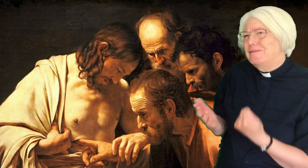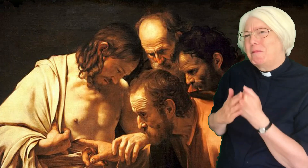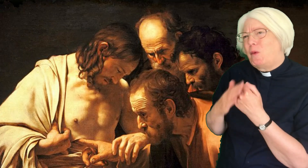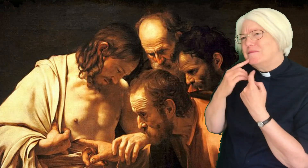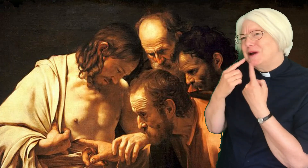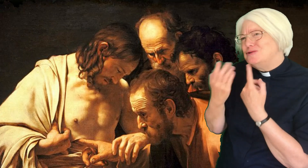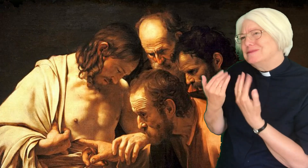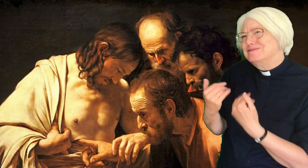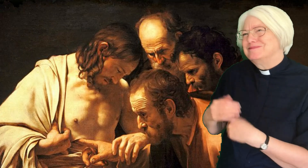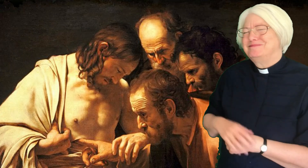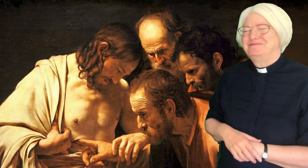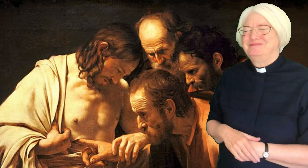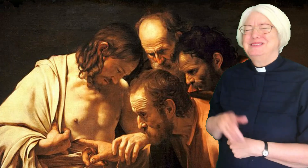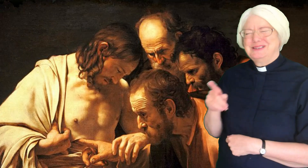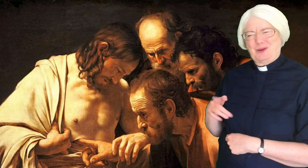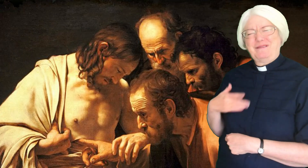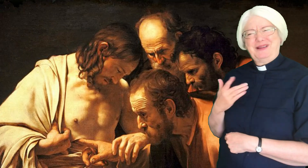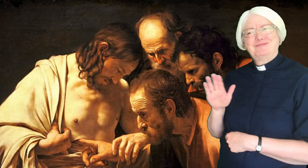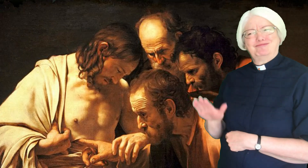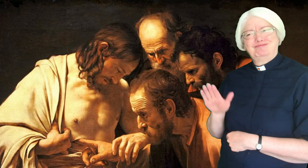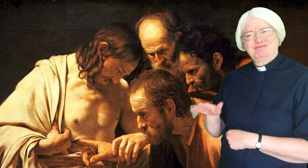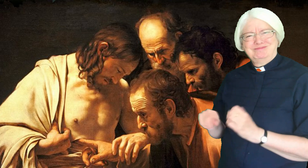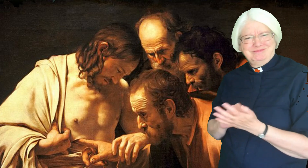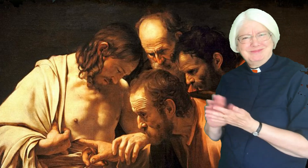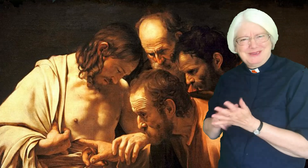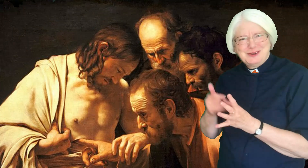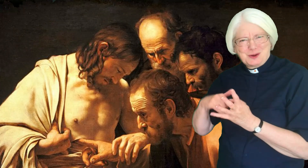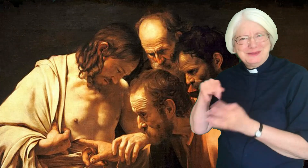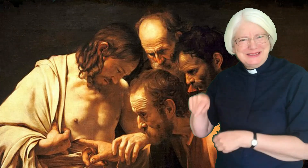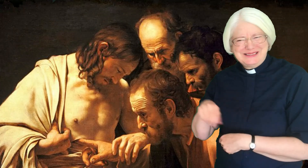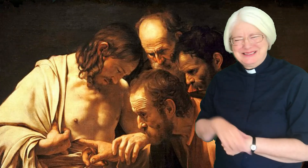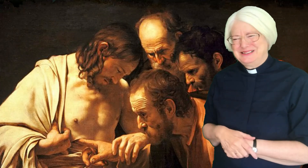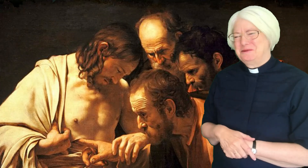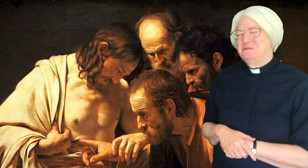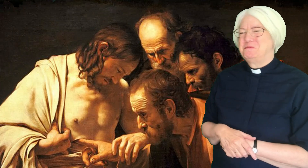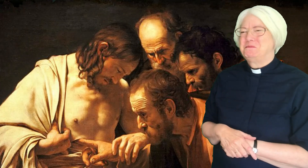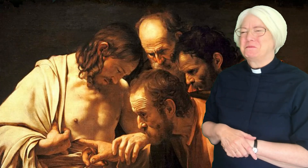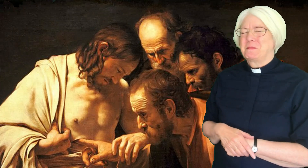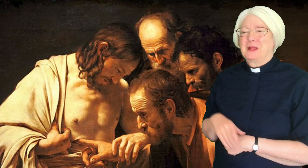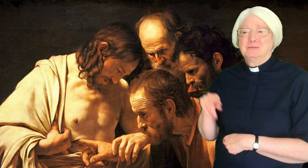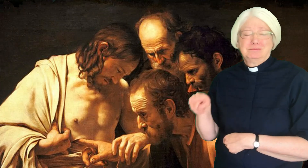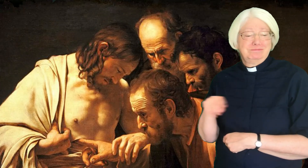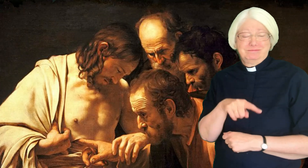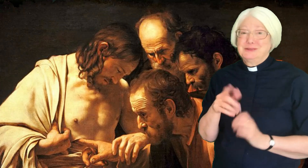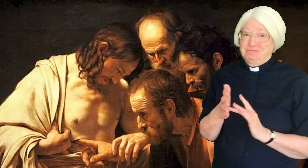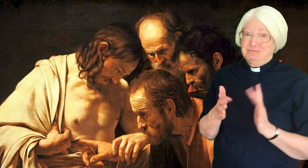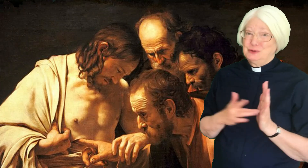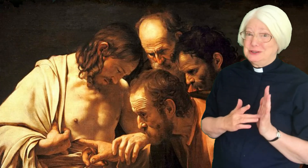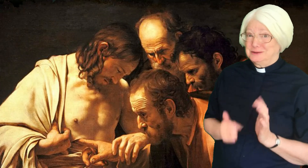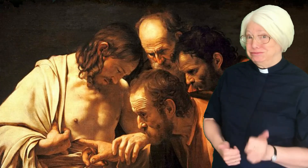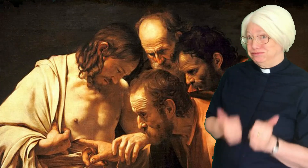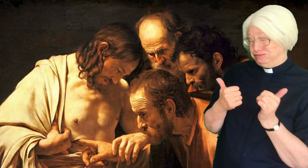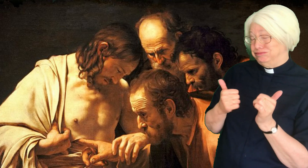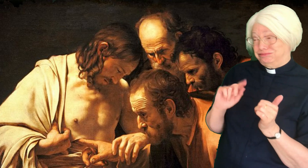to know the proof that it's true. So I feel quite sorry for Thomas in some ways. I understand